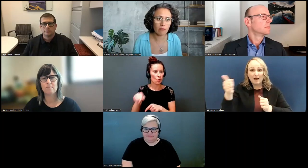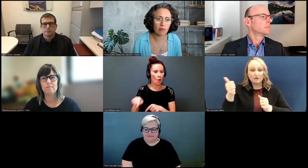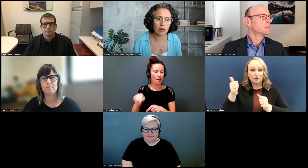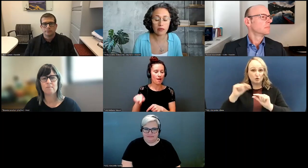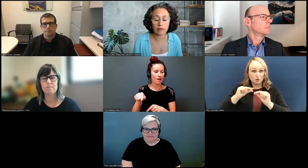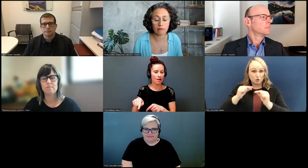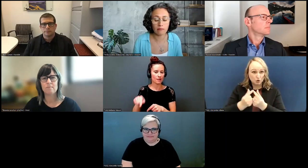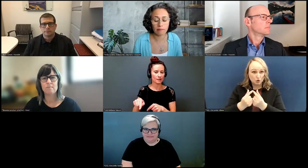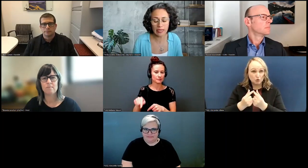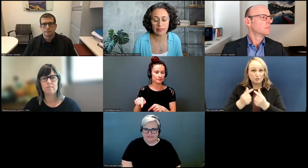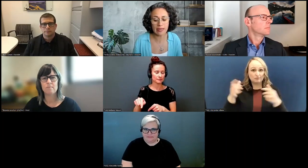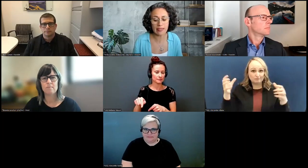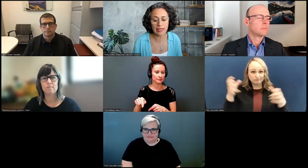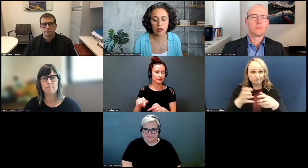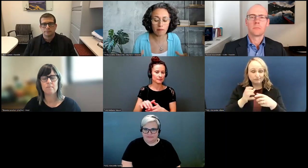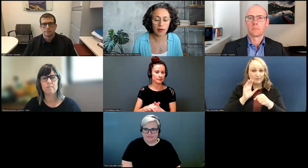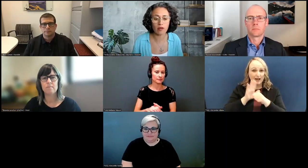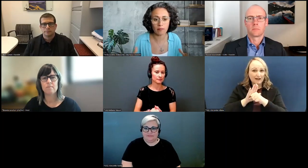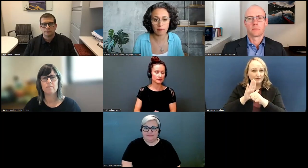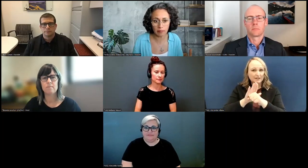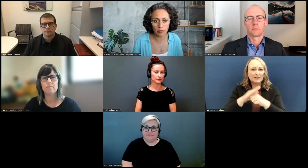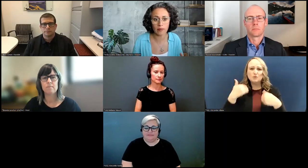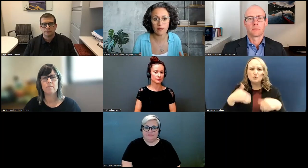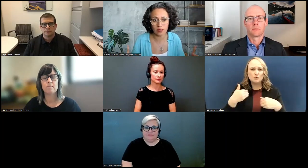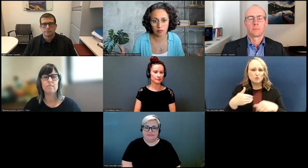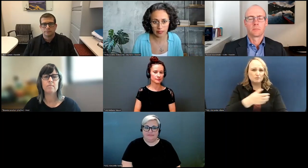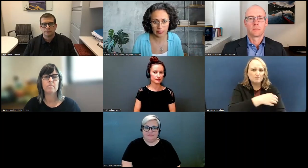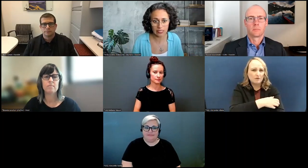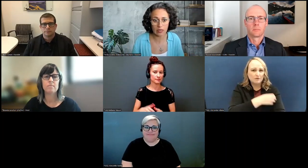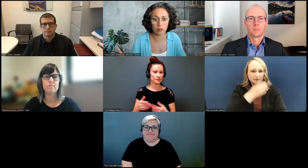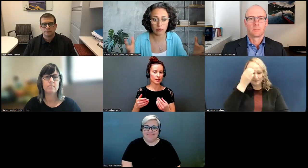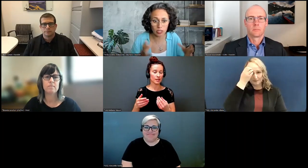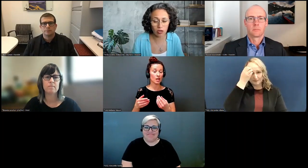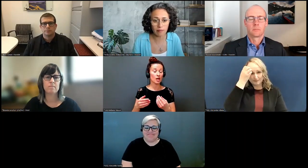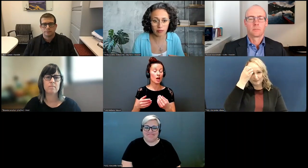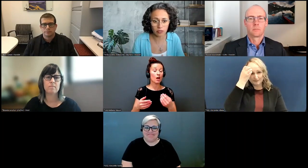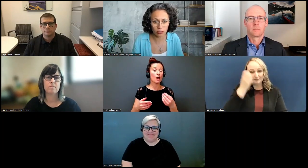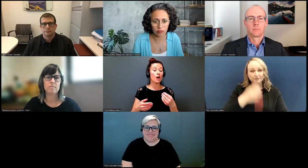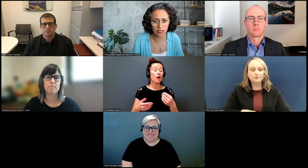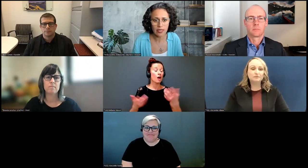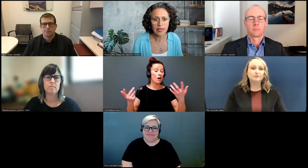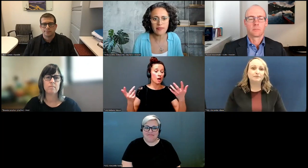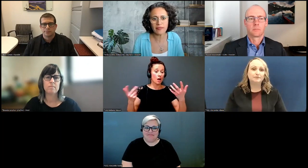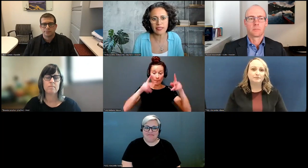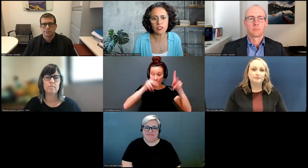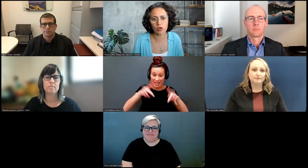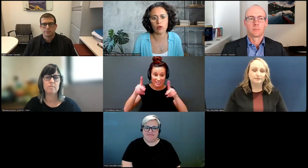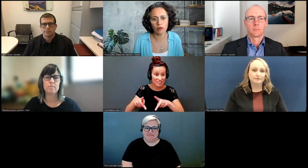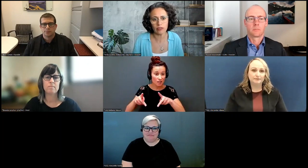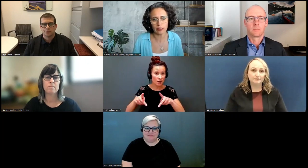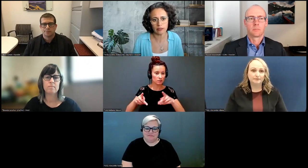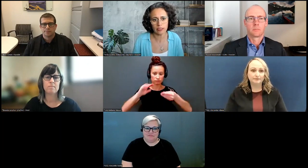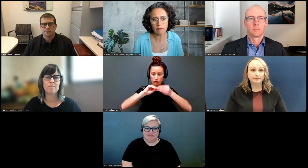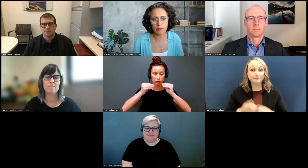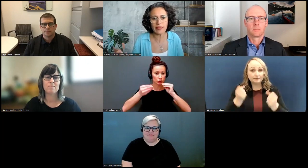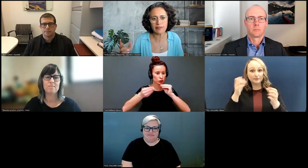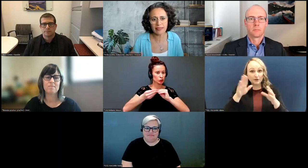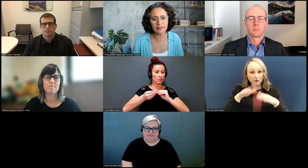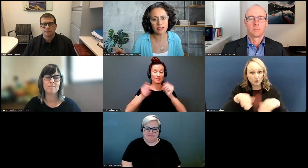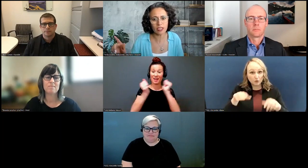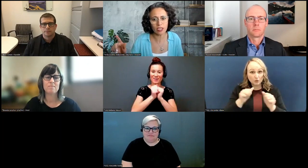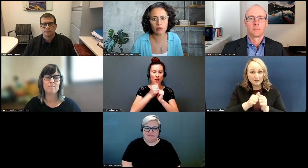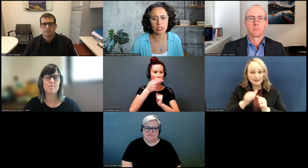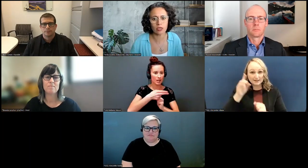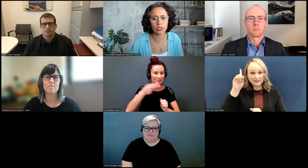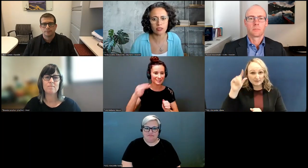one, the number of people with disabilities, and when we talk about children, that it's so overlooked. But